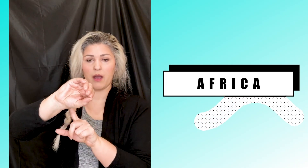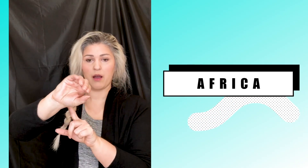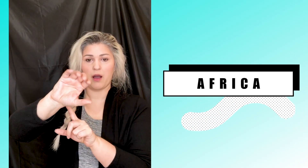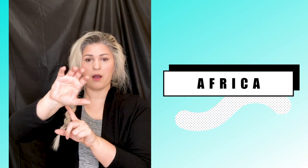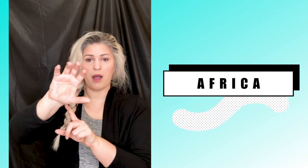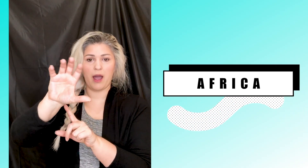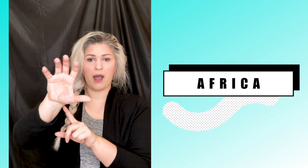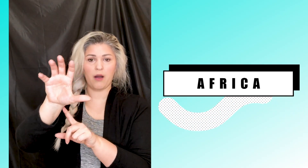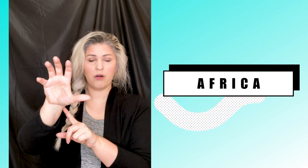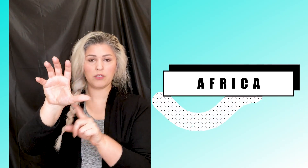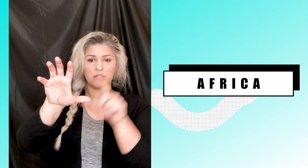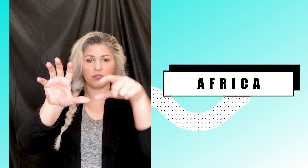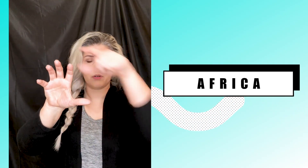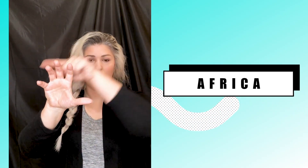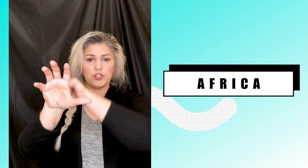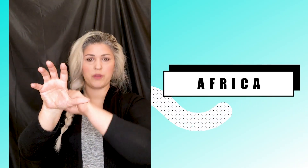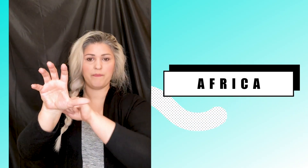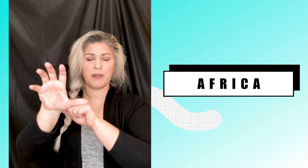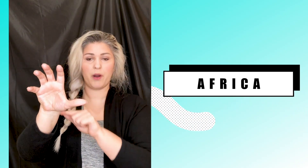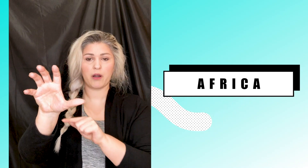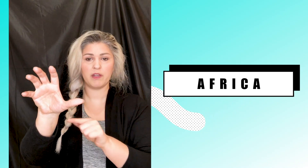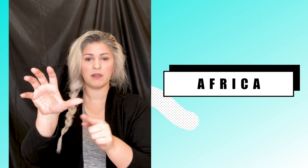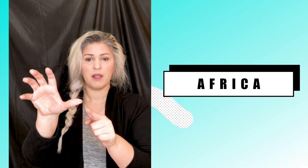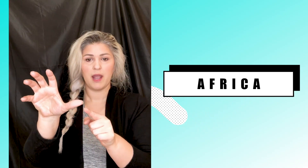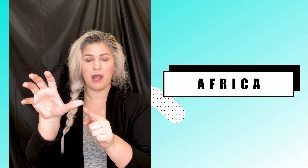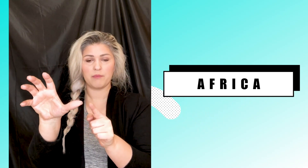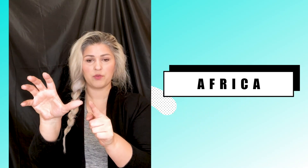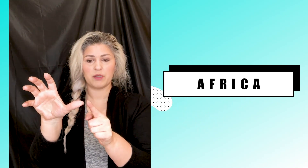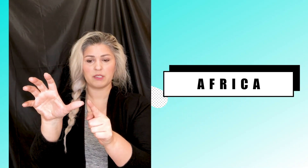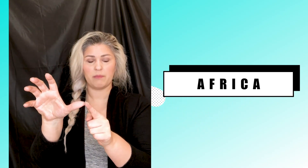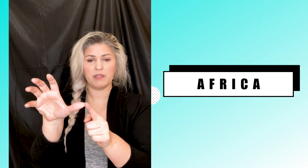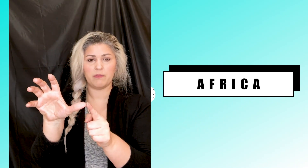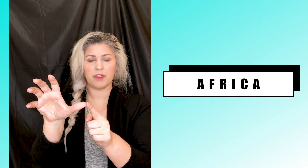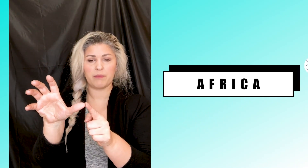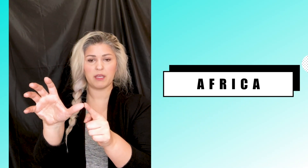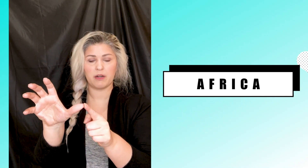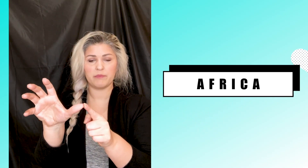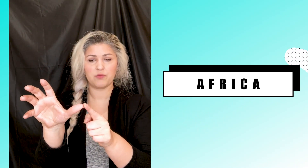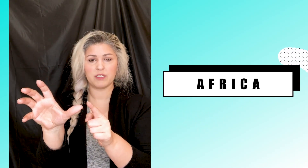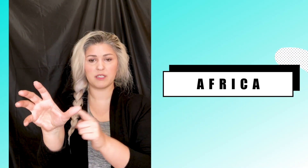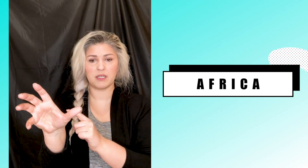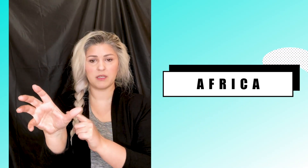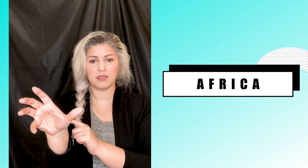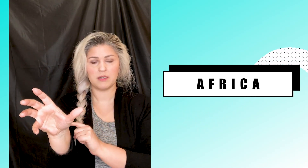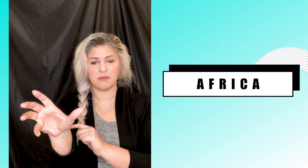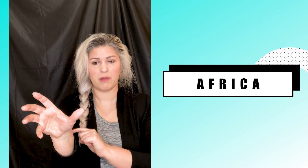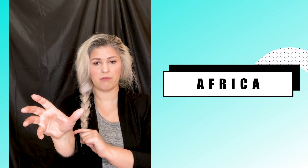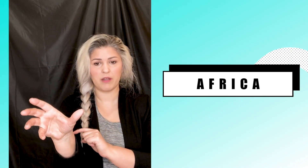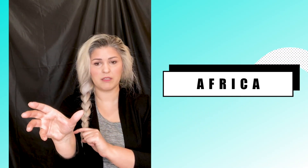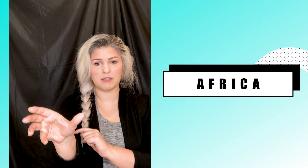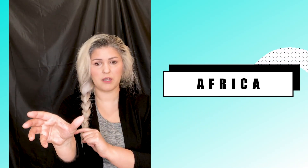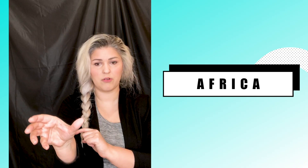going out. So now we're showing the big part of it, and now so I'm leaving my thumb here, and I'm twisting